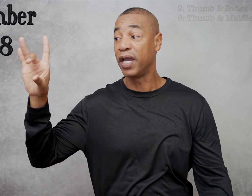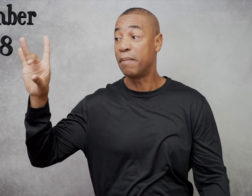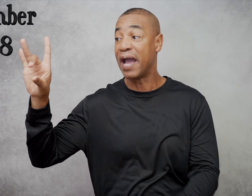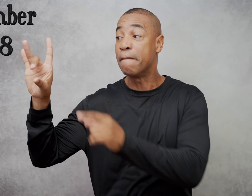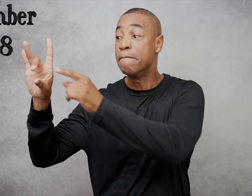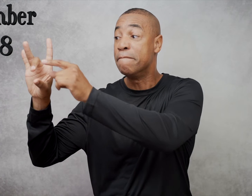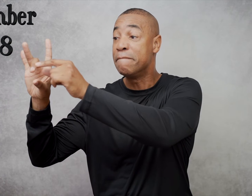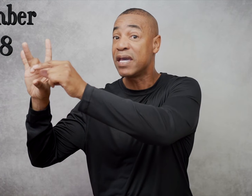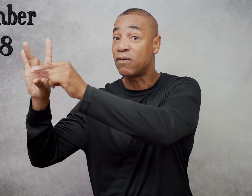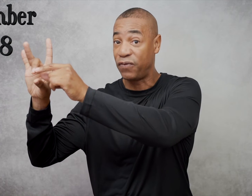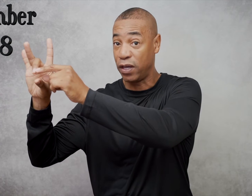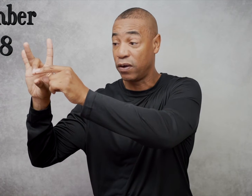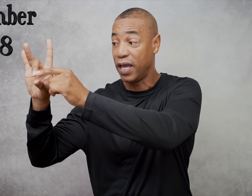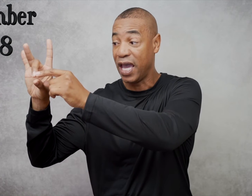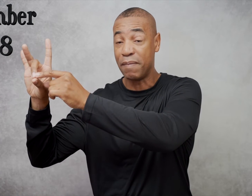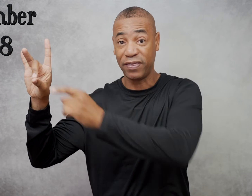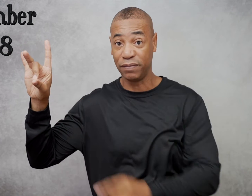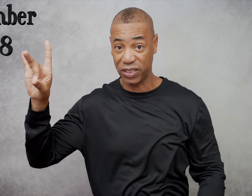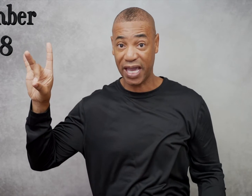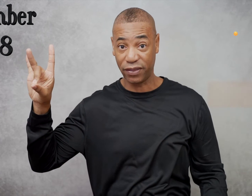my middle finger and my thumb together.